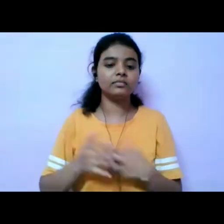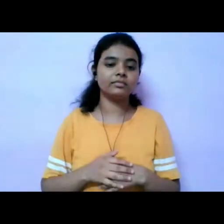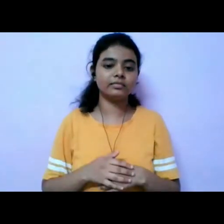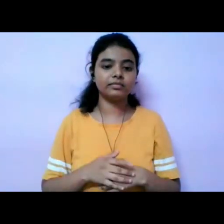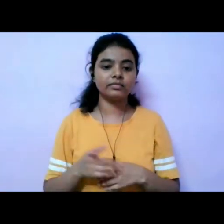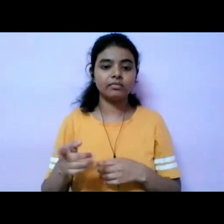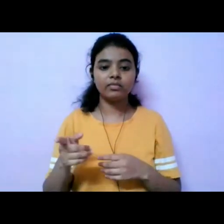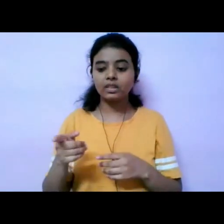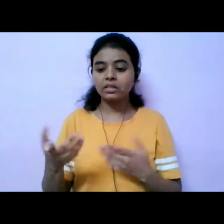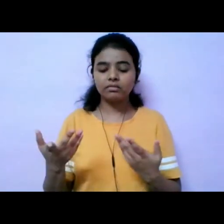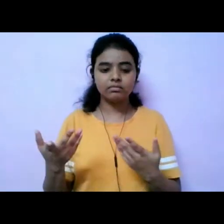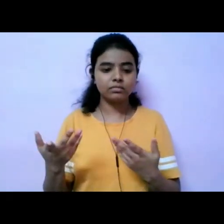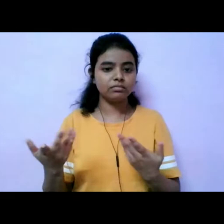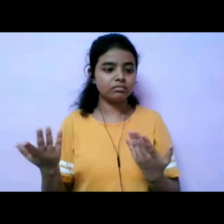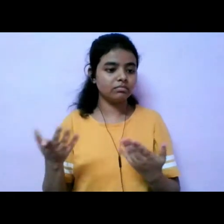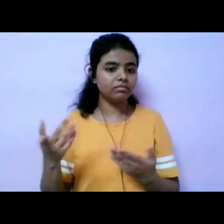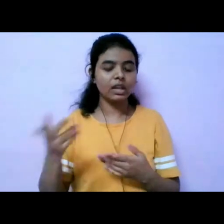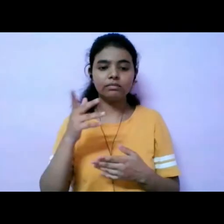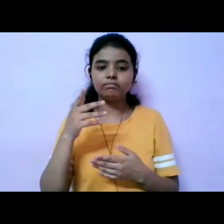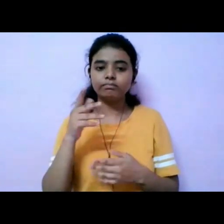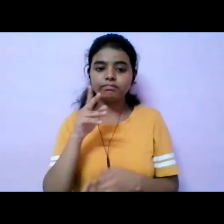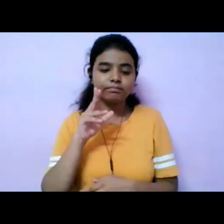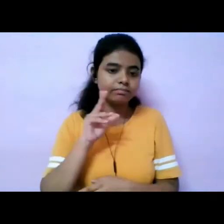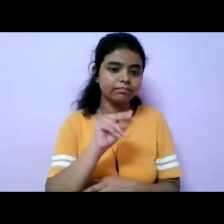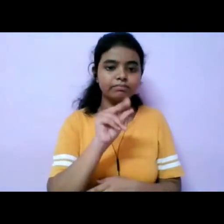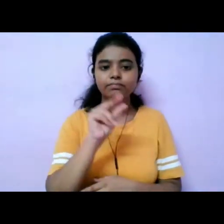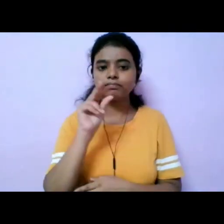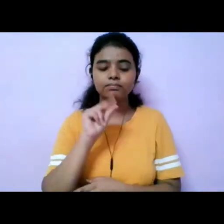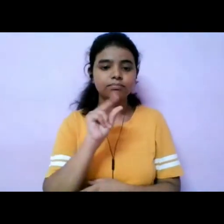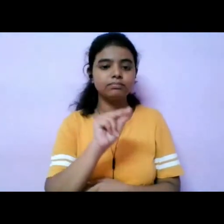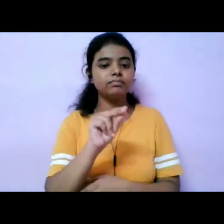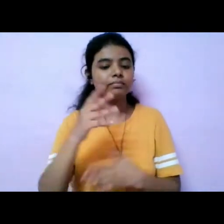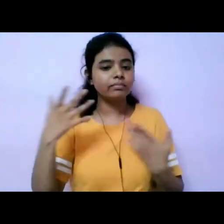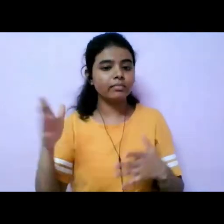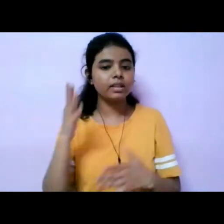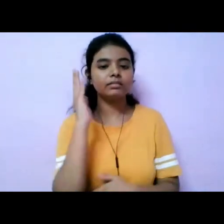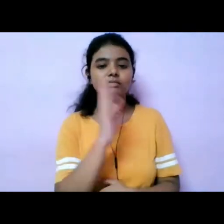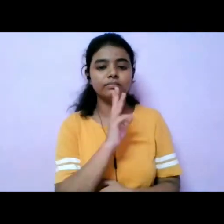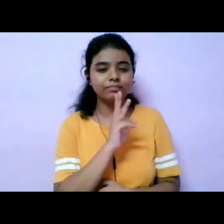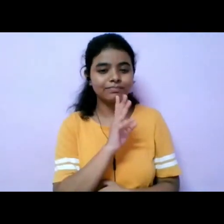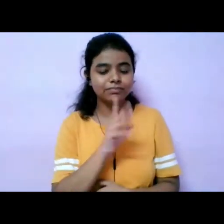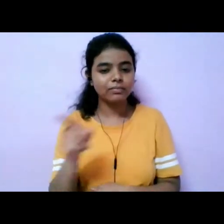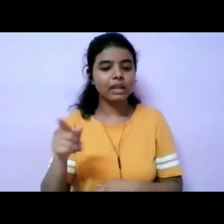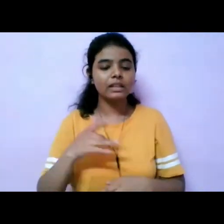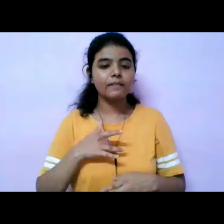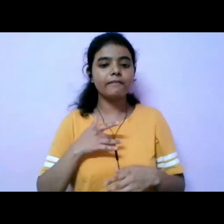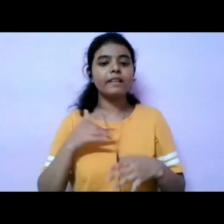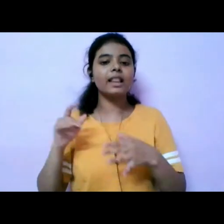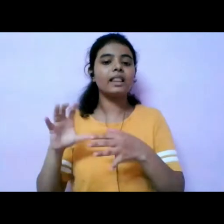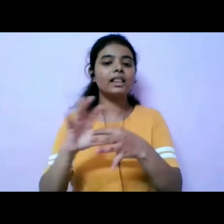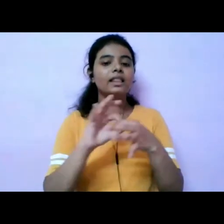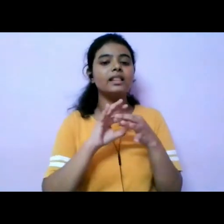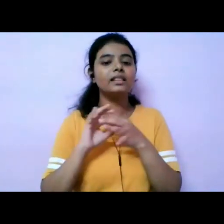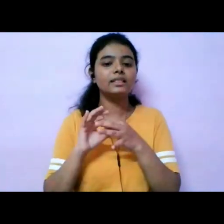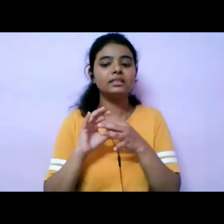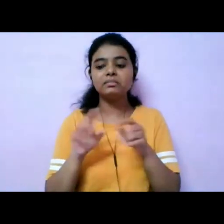are a disturbance of words within words, that is a field folded. It is only a dream